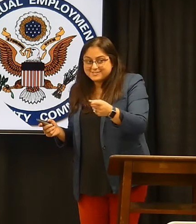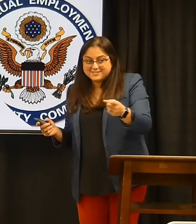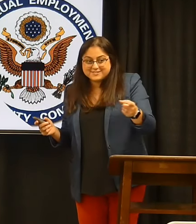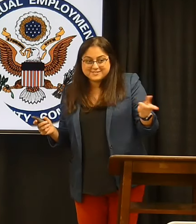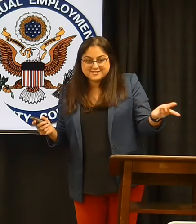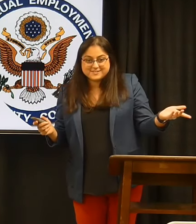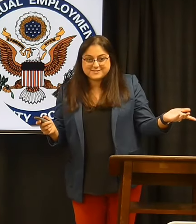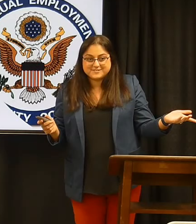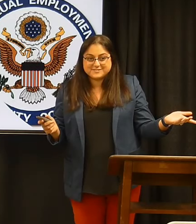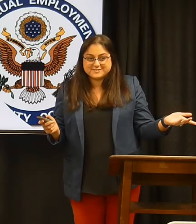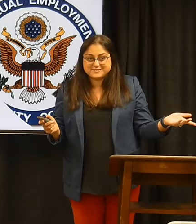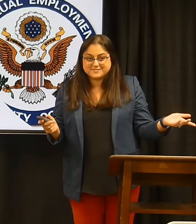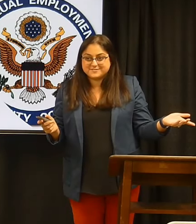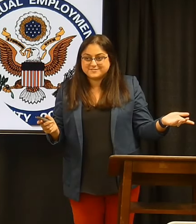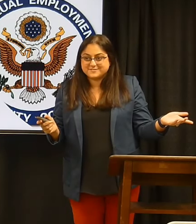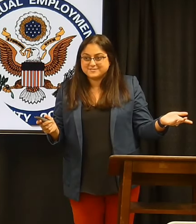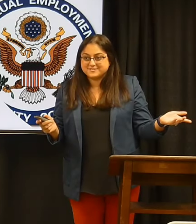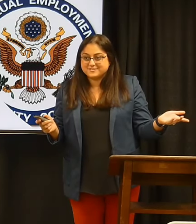Any other inputs on what EEOC is?